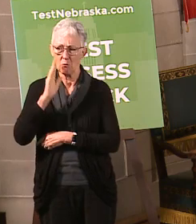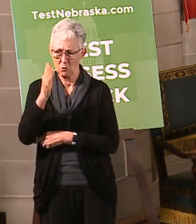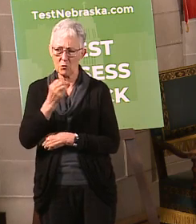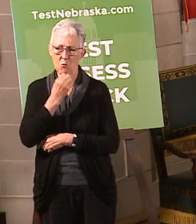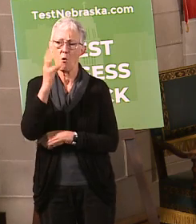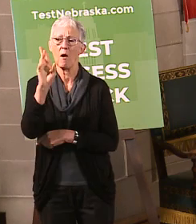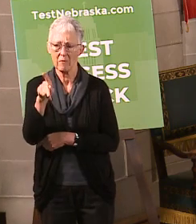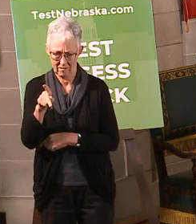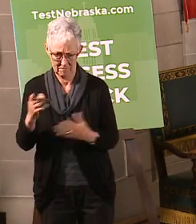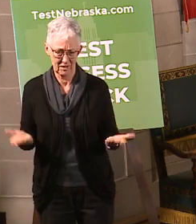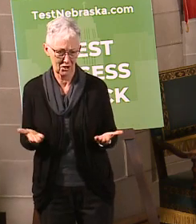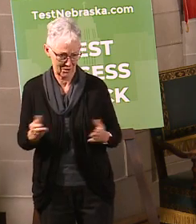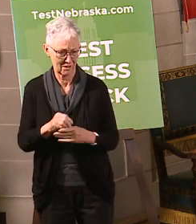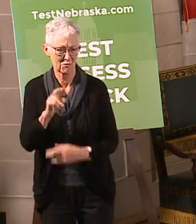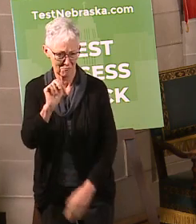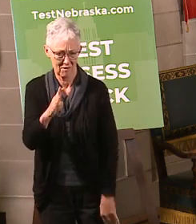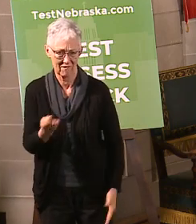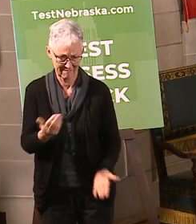Nebraska again.